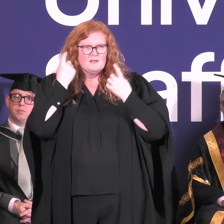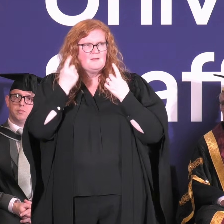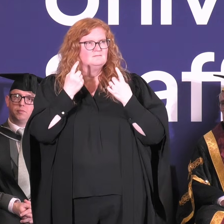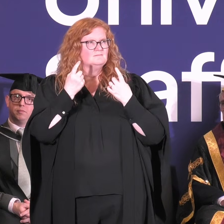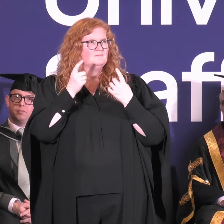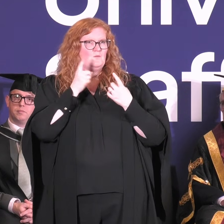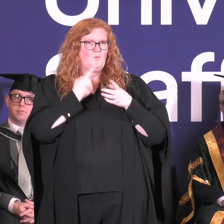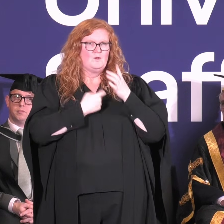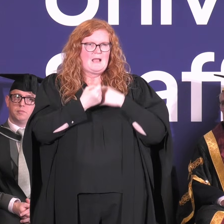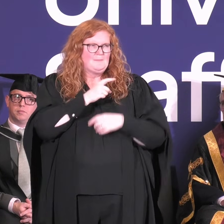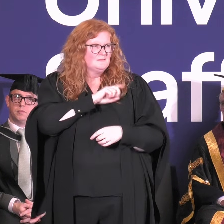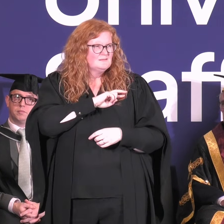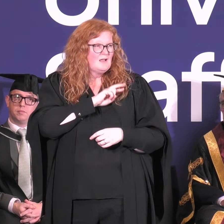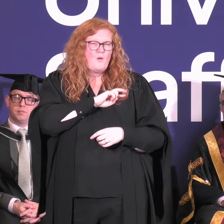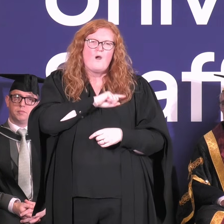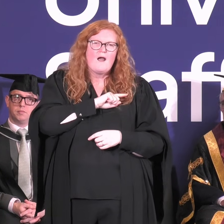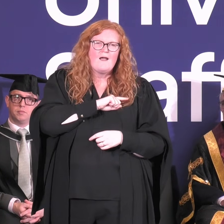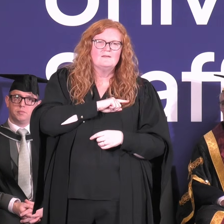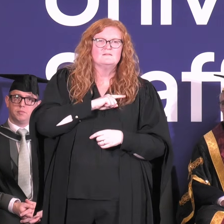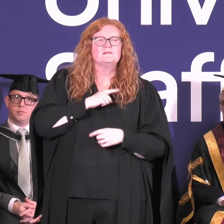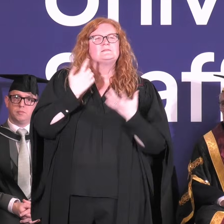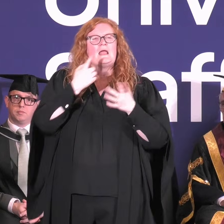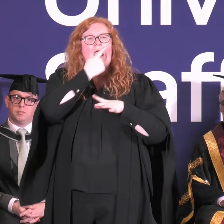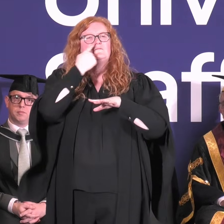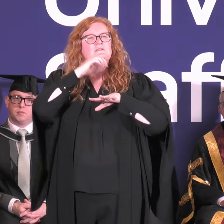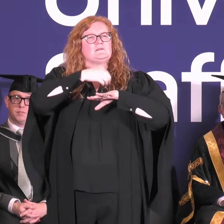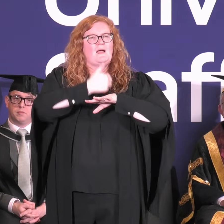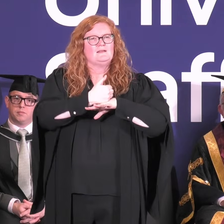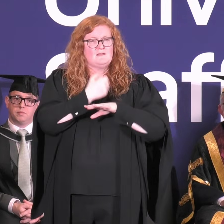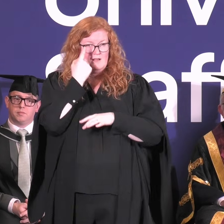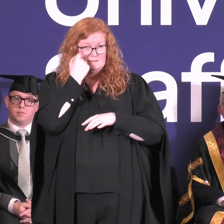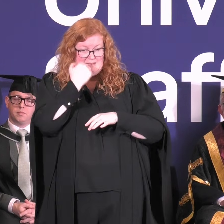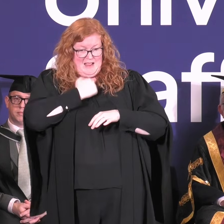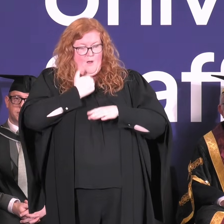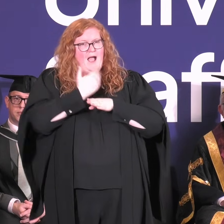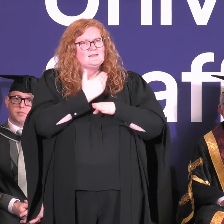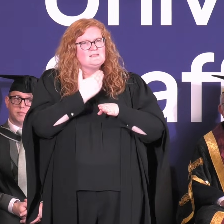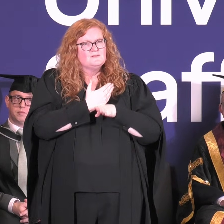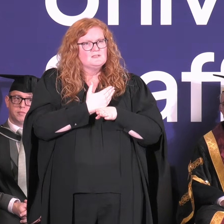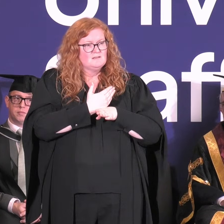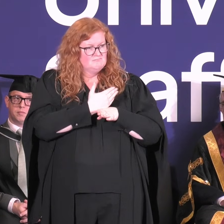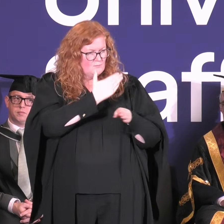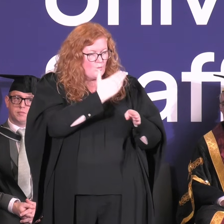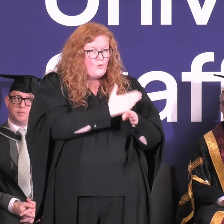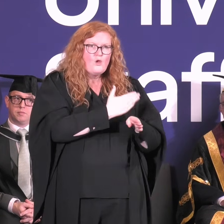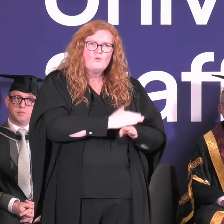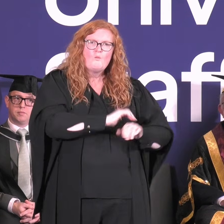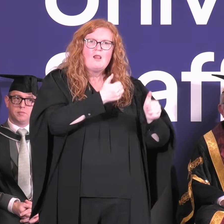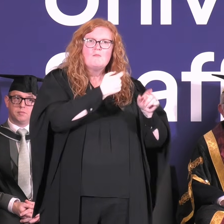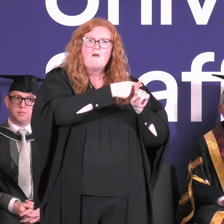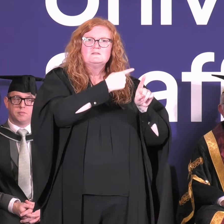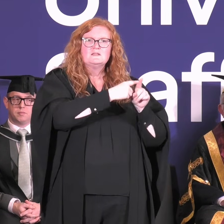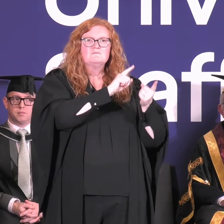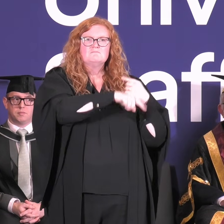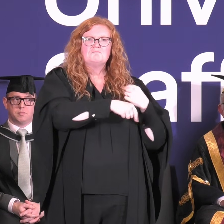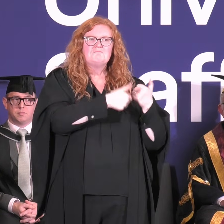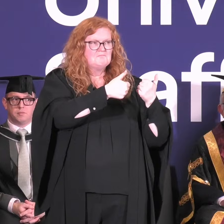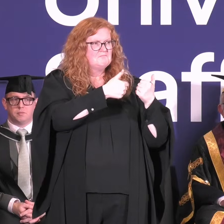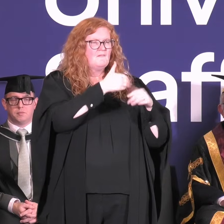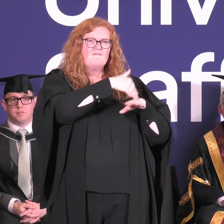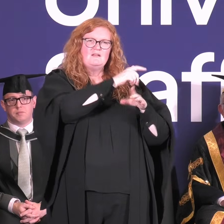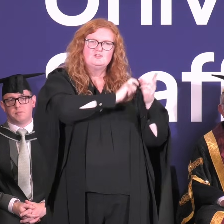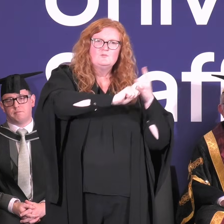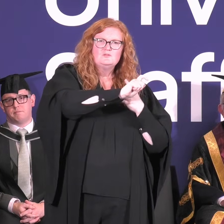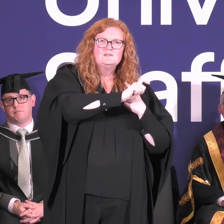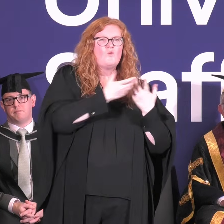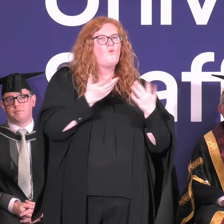call evidence-based practice. It's understanding the activity that we take. Does it work? Does it have a positive impact on communities, or does